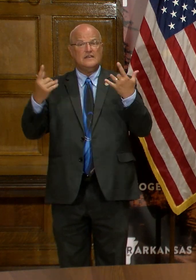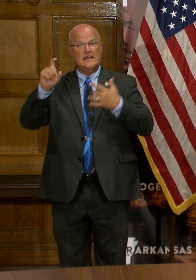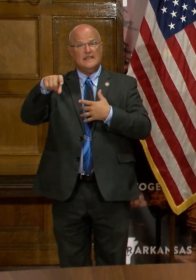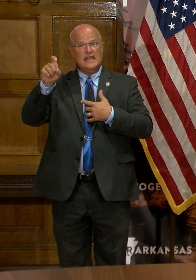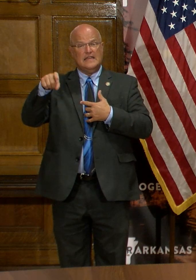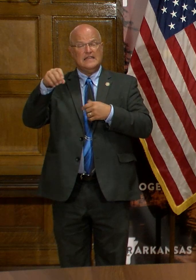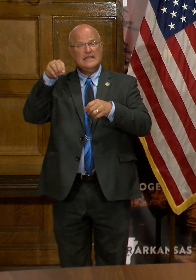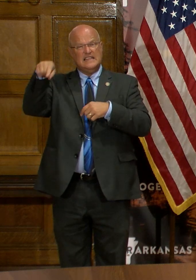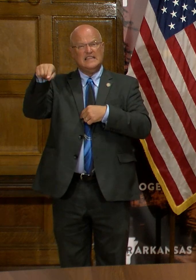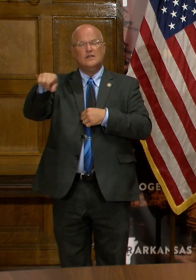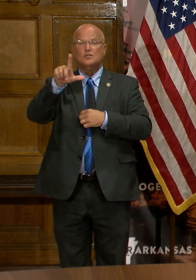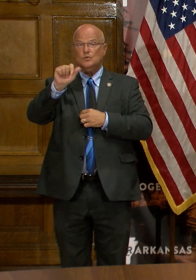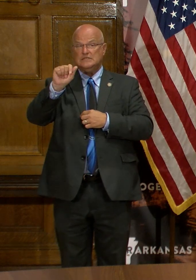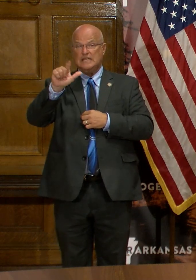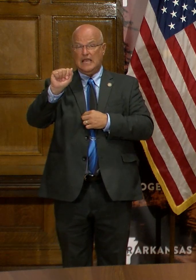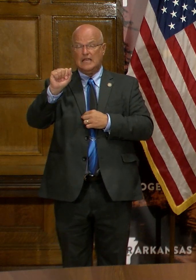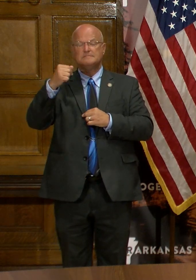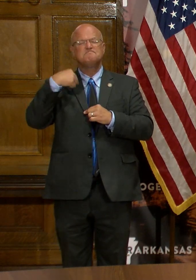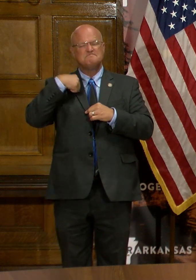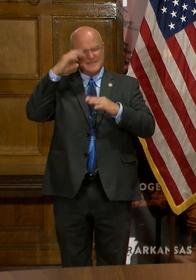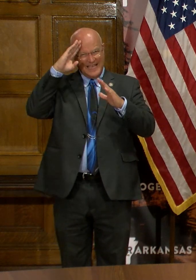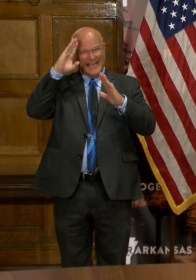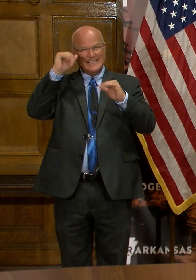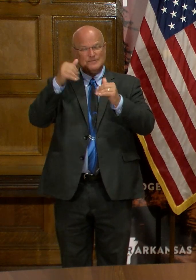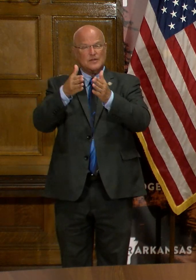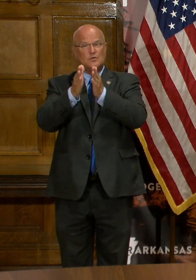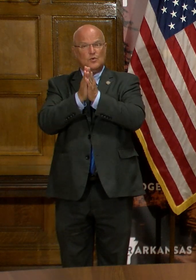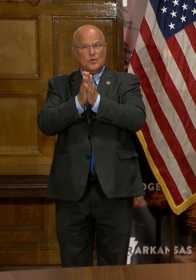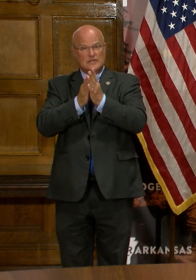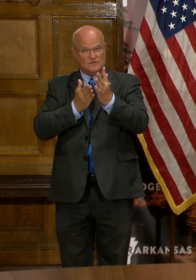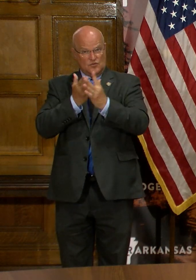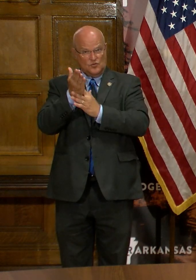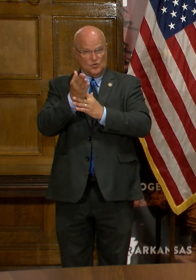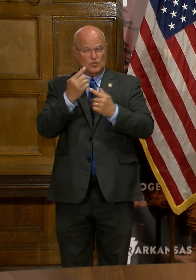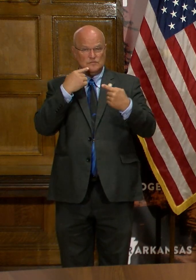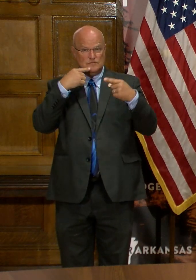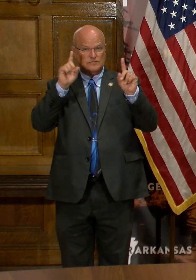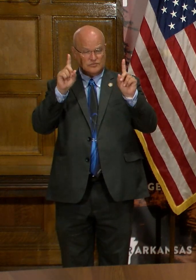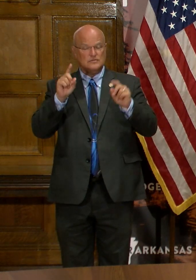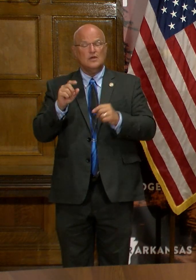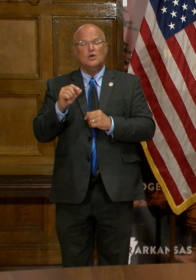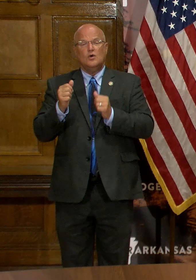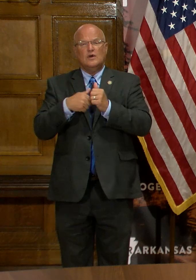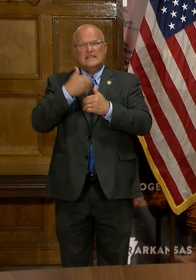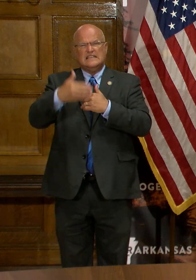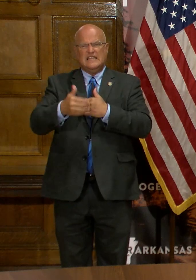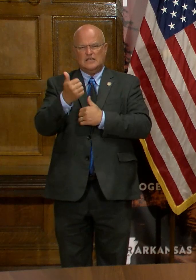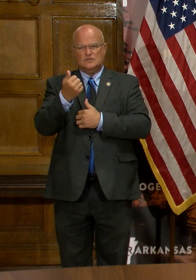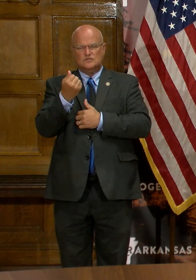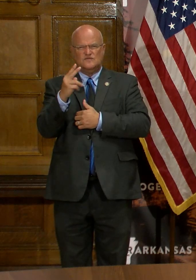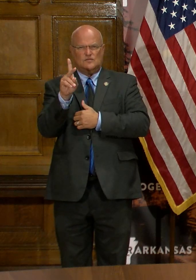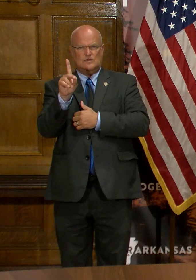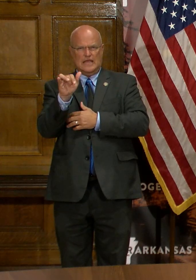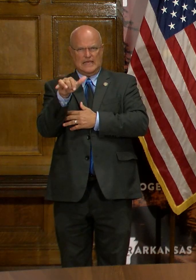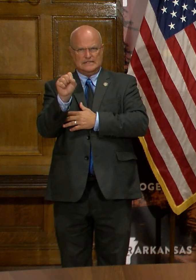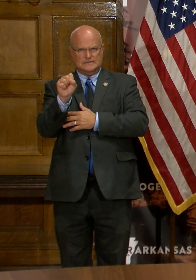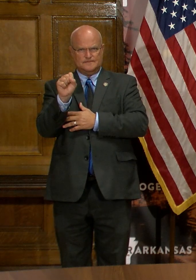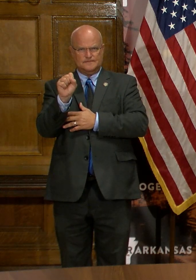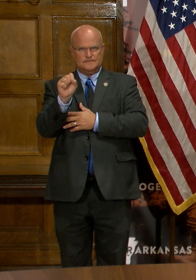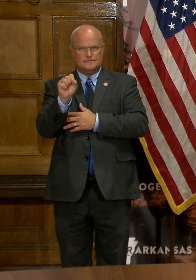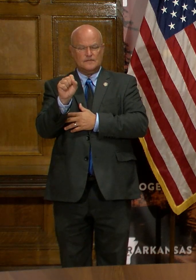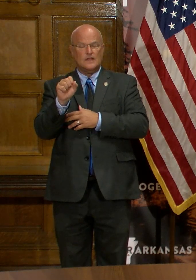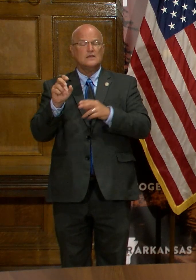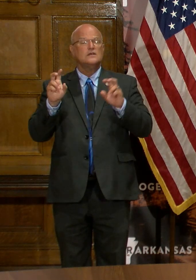that in Louisiana, and I expect a request to come through in that regard within the next couple of days.